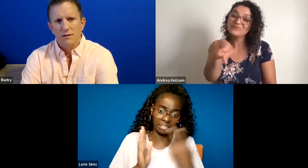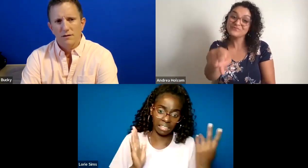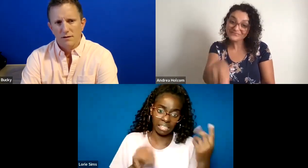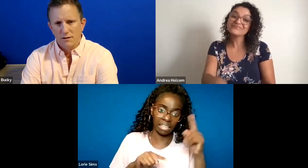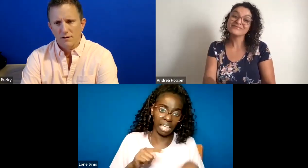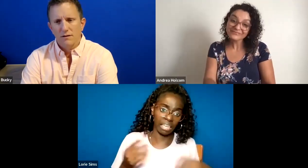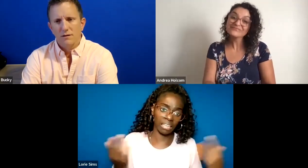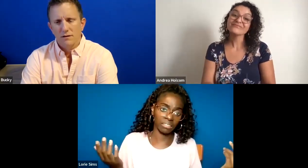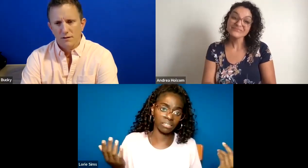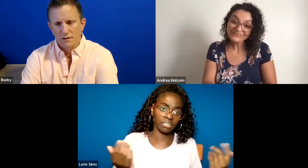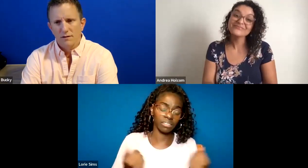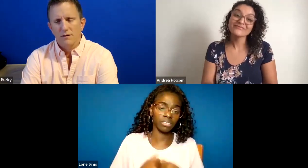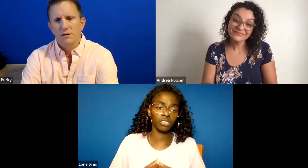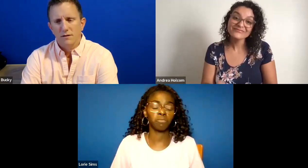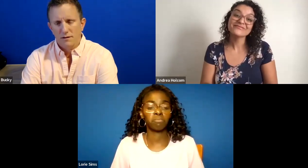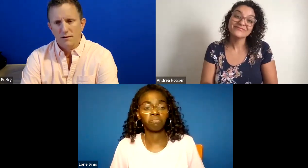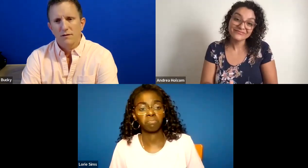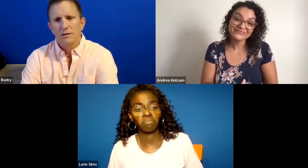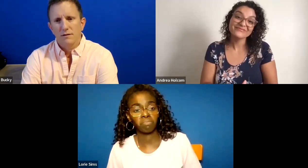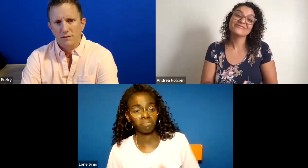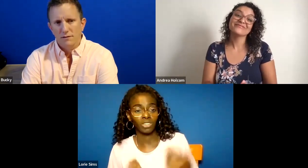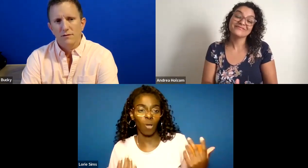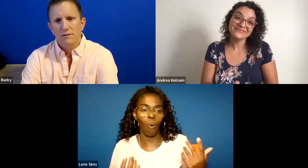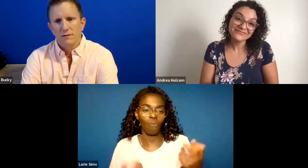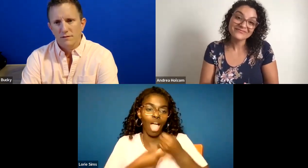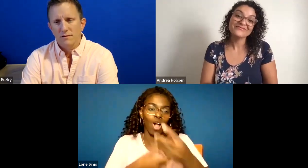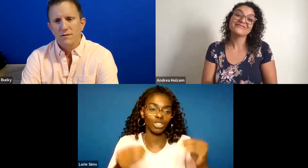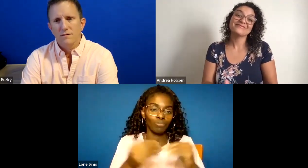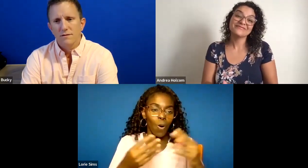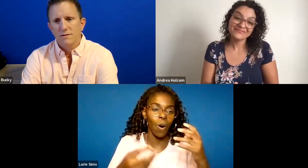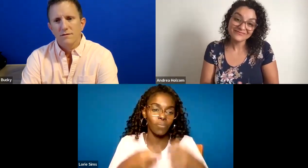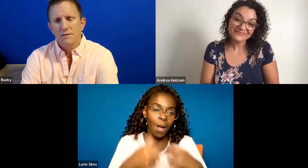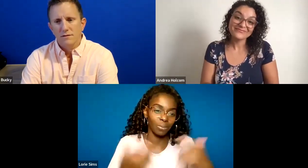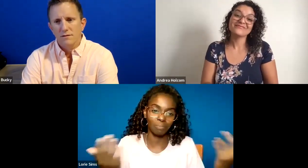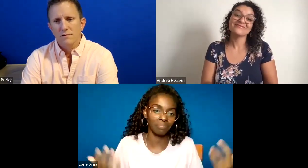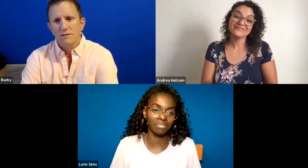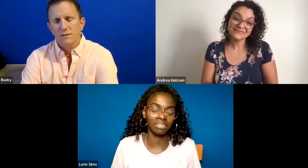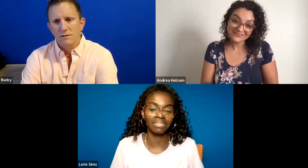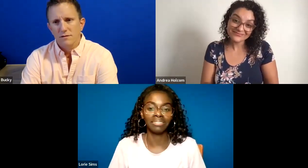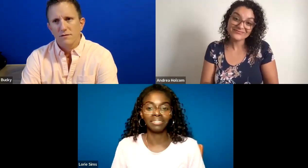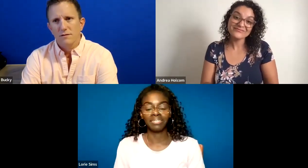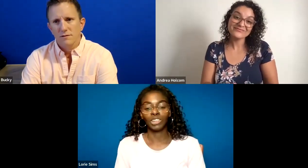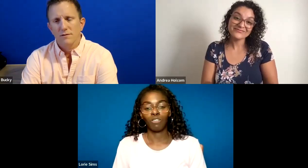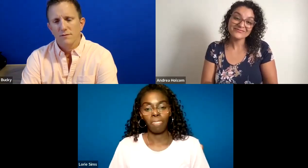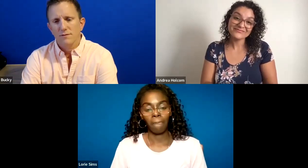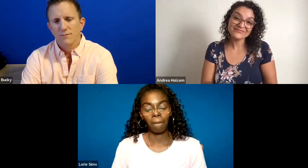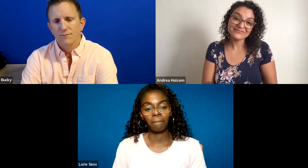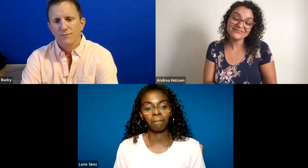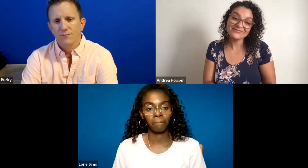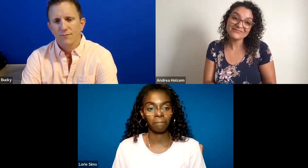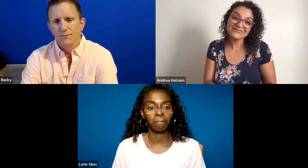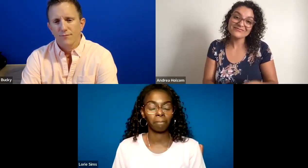safety in those moments. To be honest, there's nothing you can do about it. So true. So that then causes more issues to